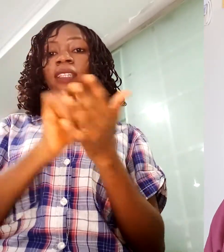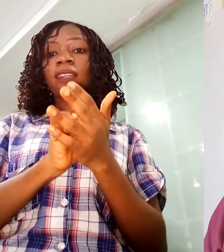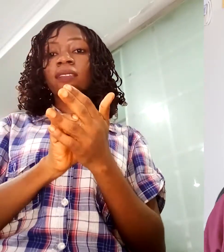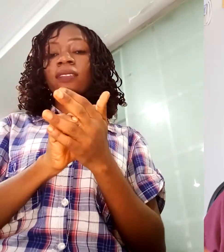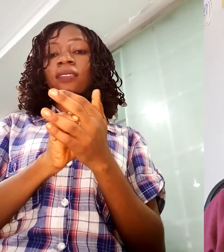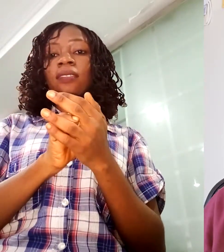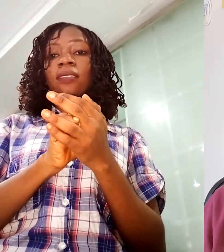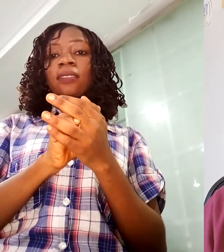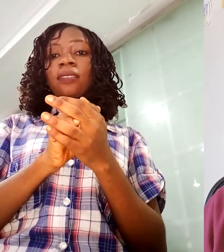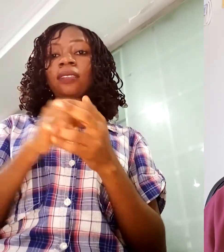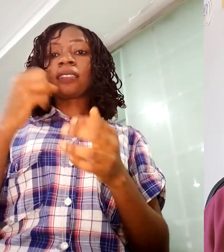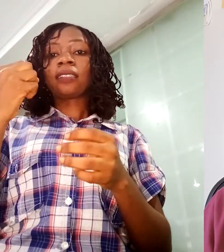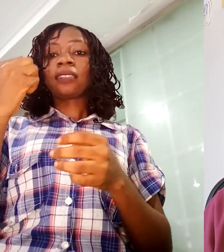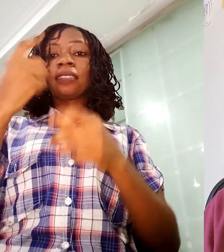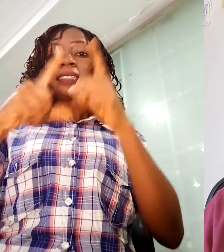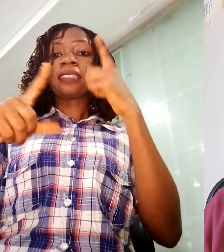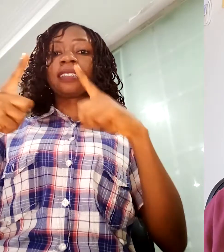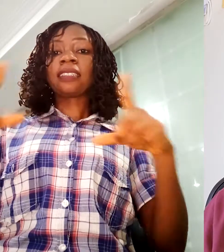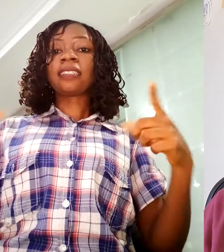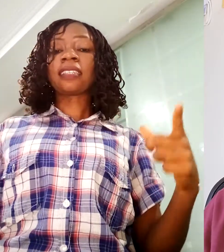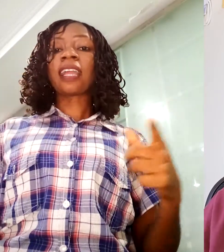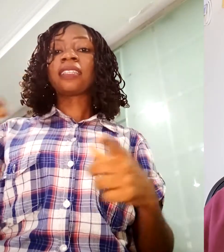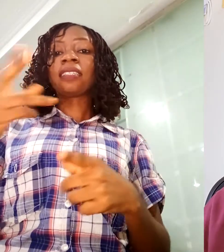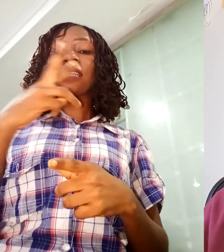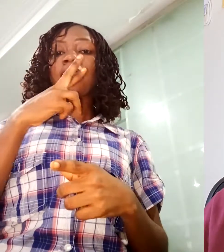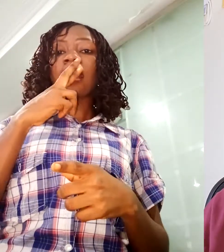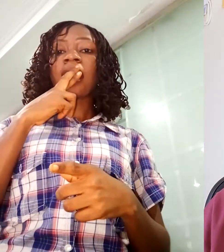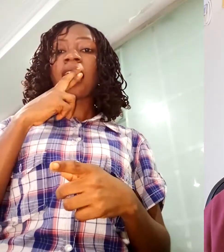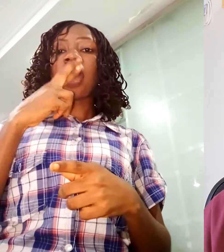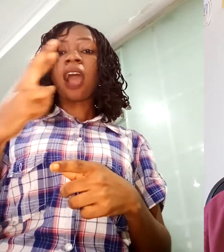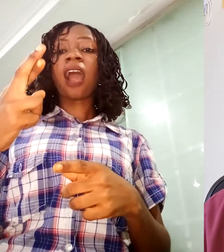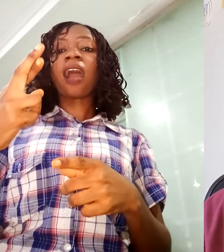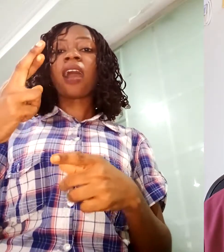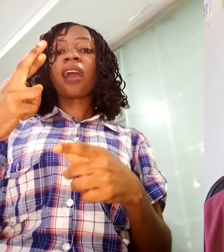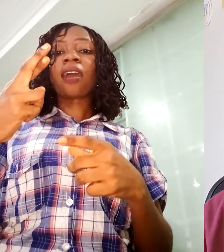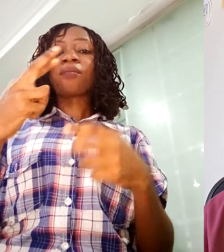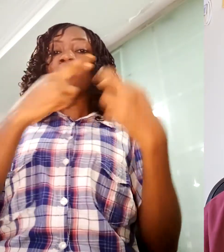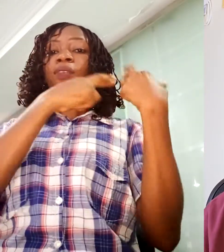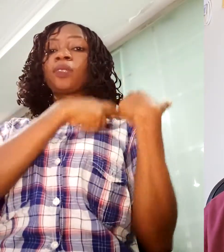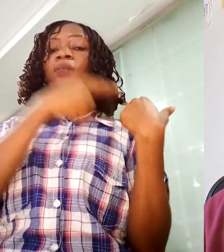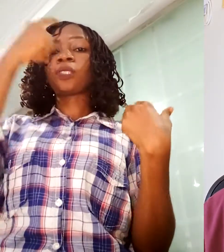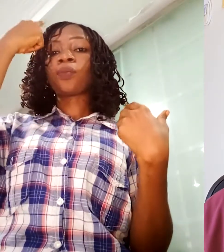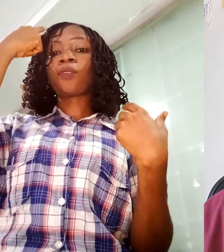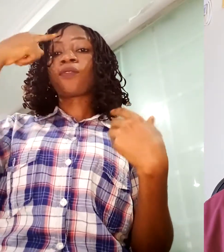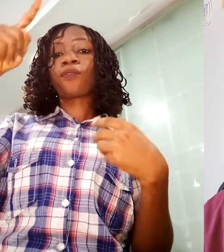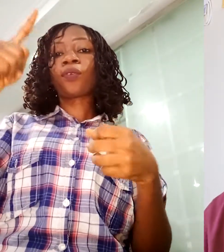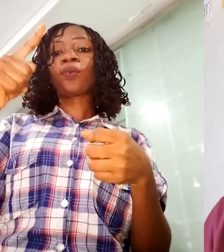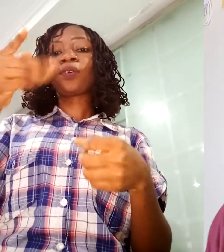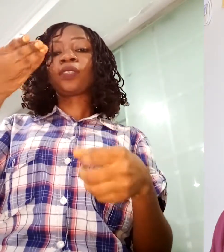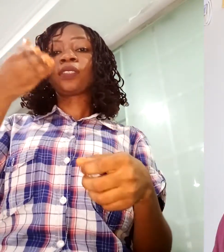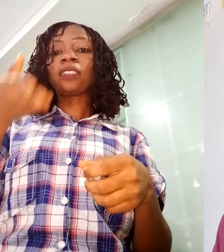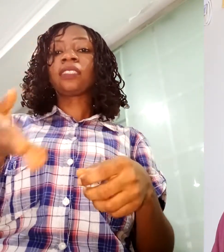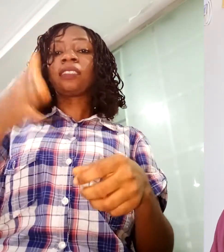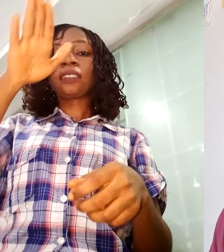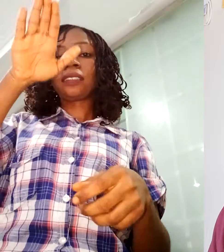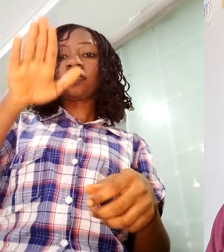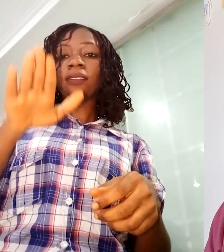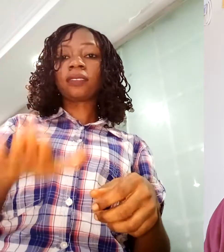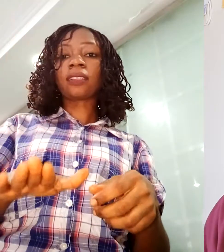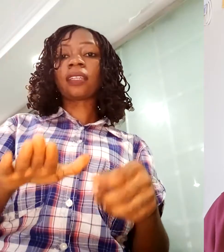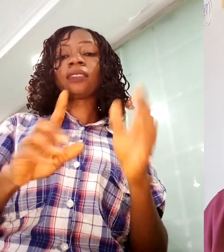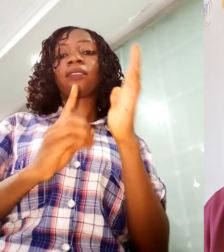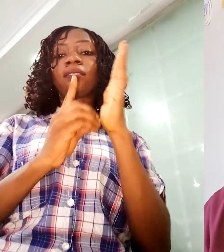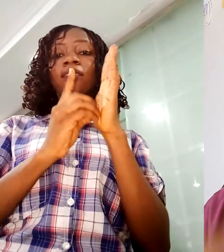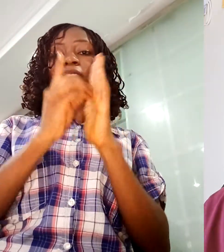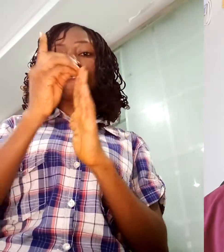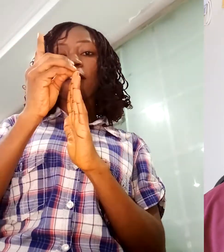that gestures are, playing a whole lot of work, a whole lot of role at this stage.